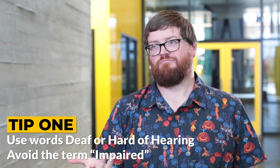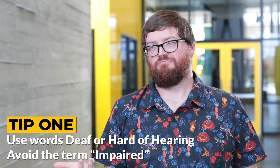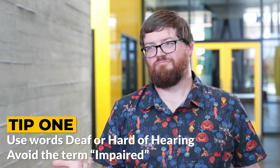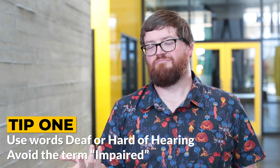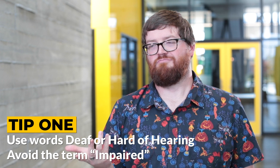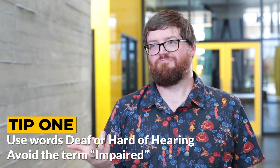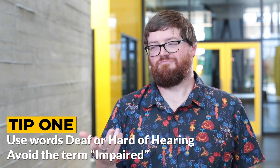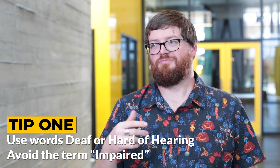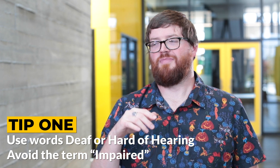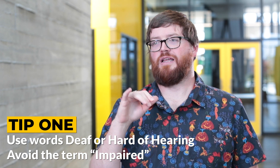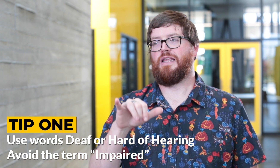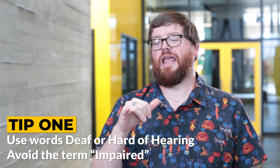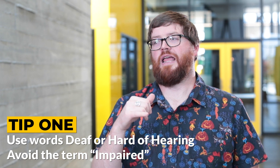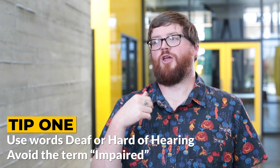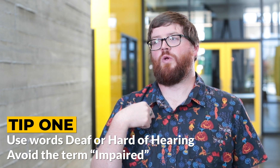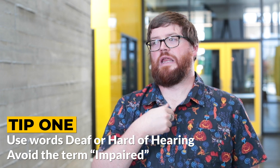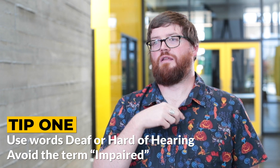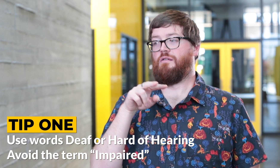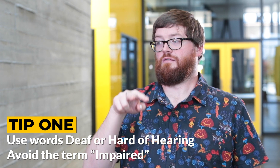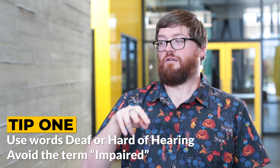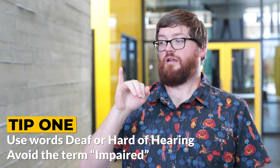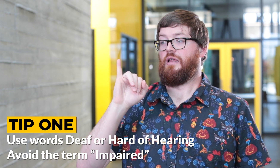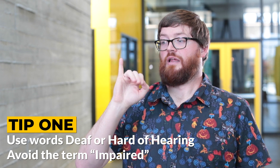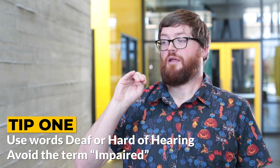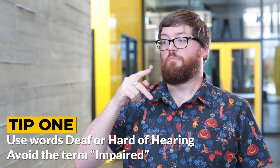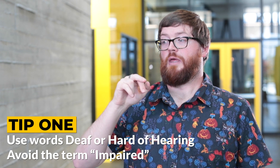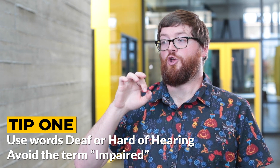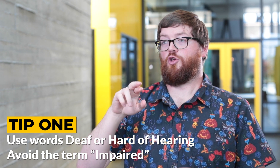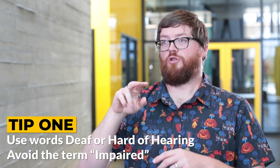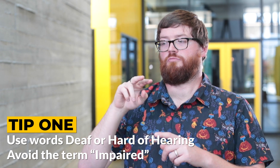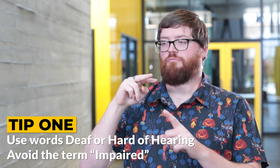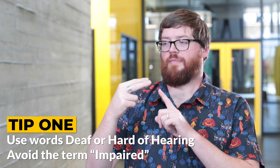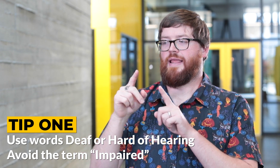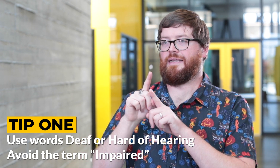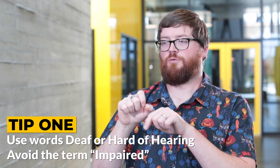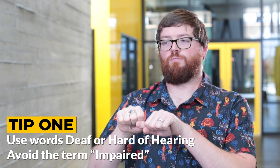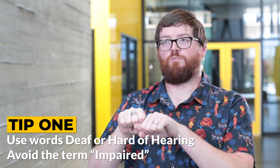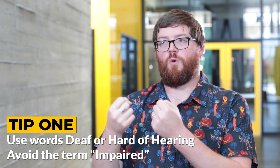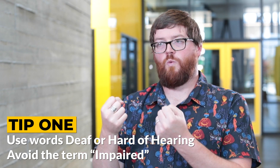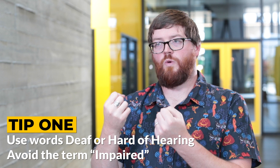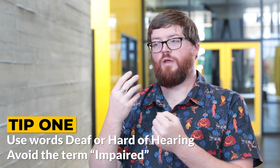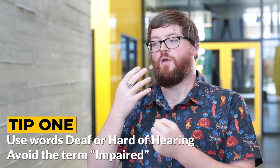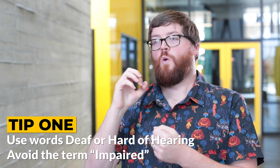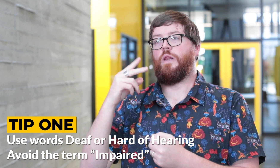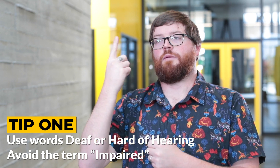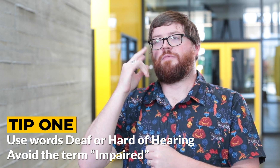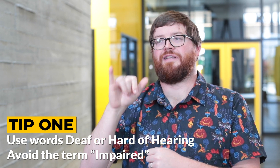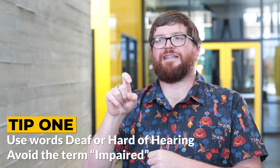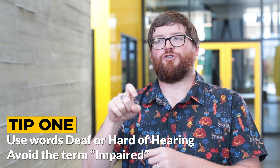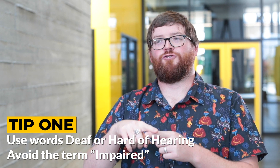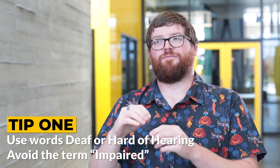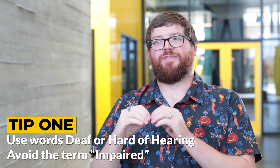I'm fine. So you look at that word impaired as if we're broken or we need to be